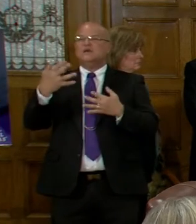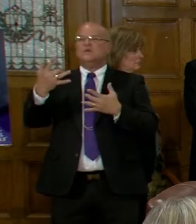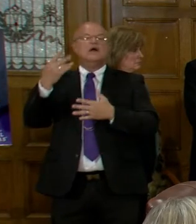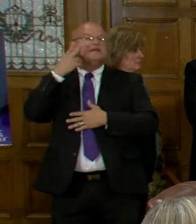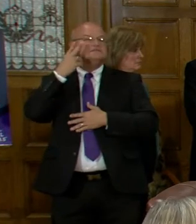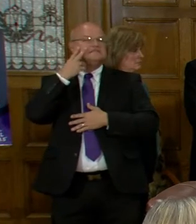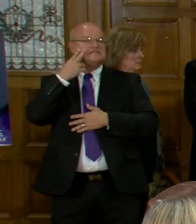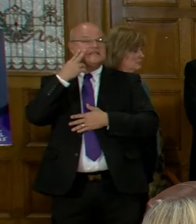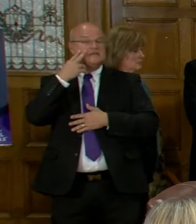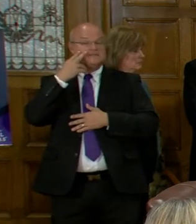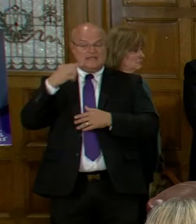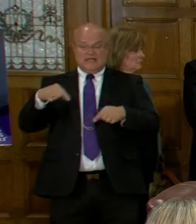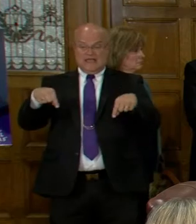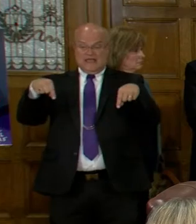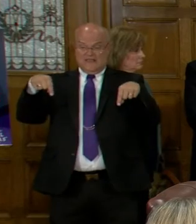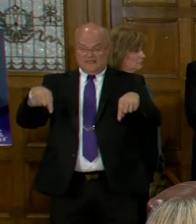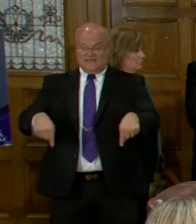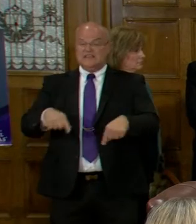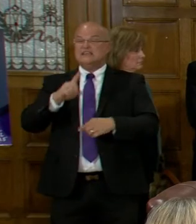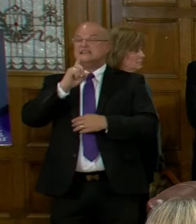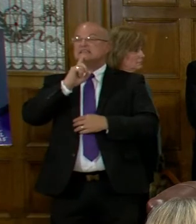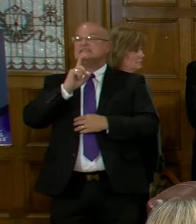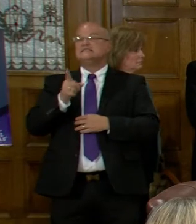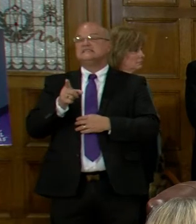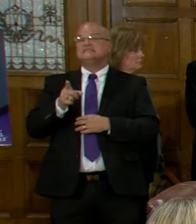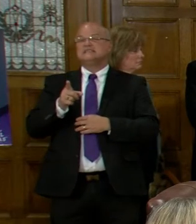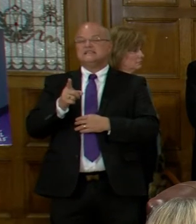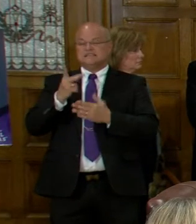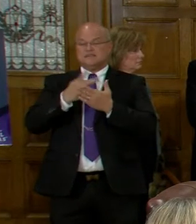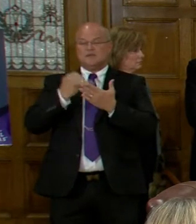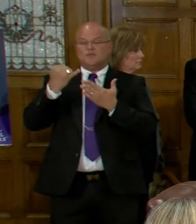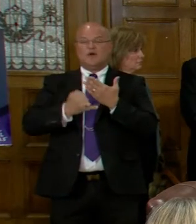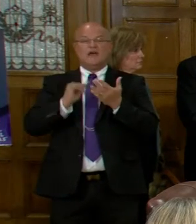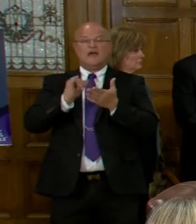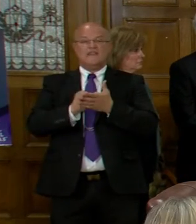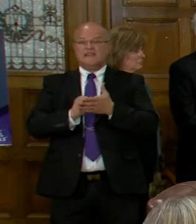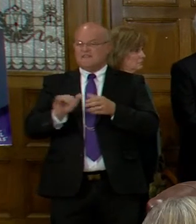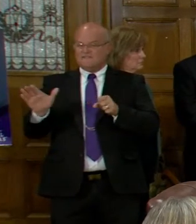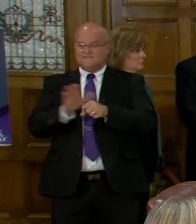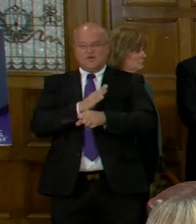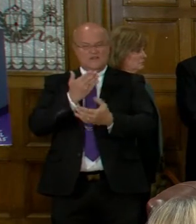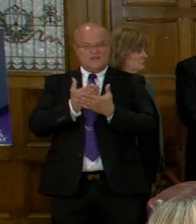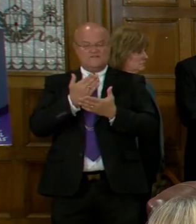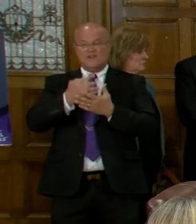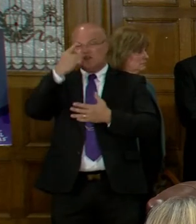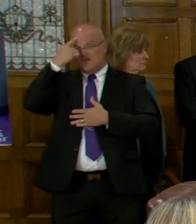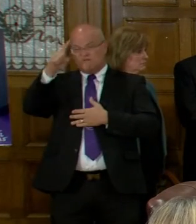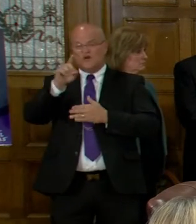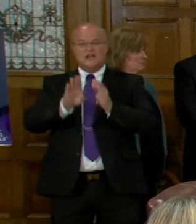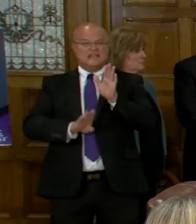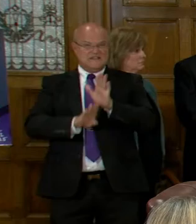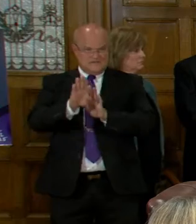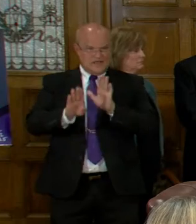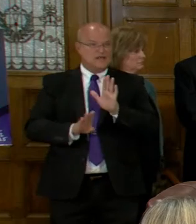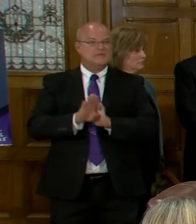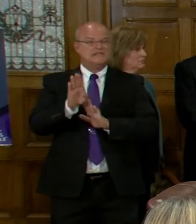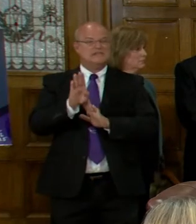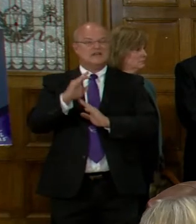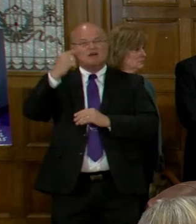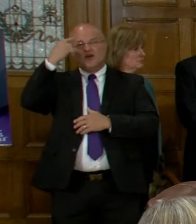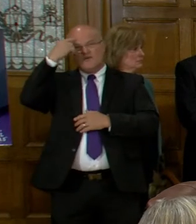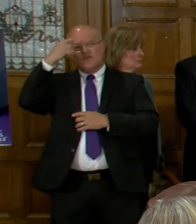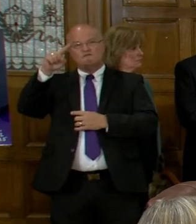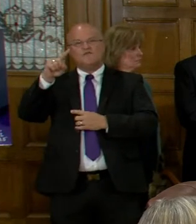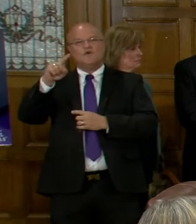and see. This is a project that is fully funded for its development,